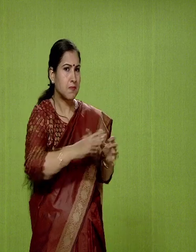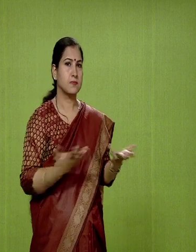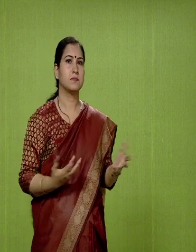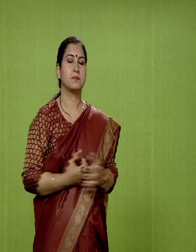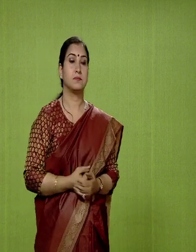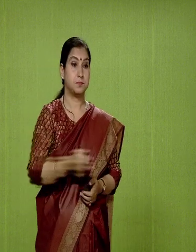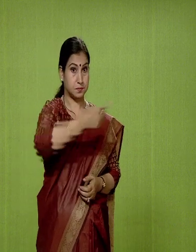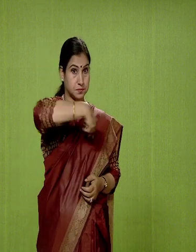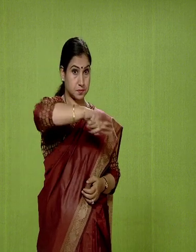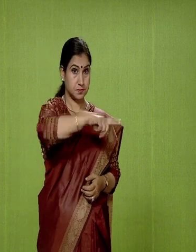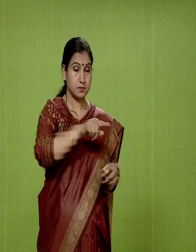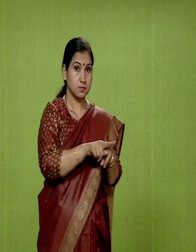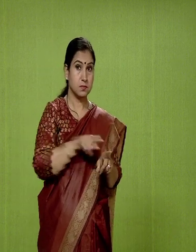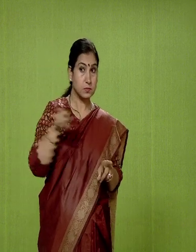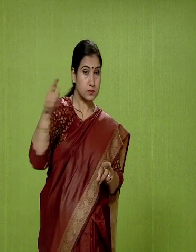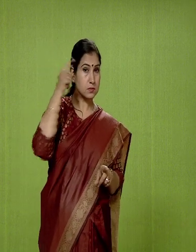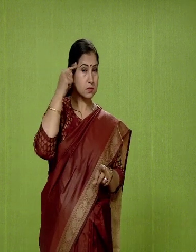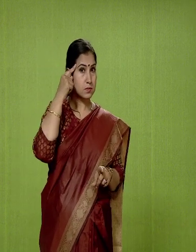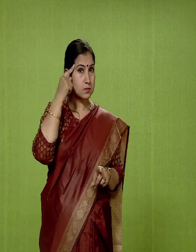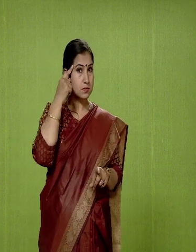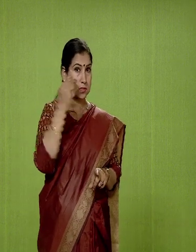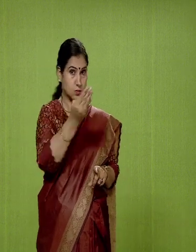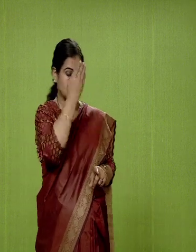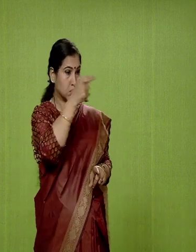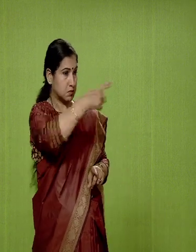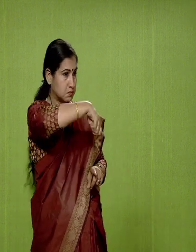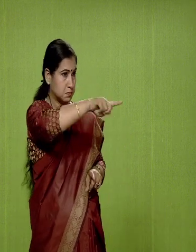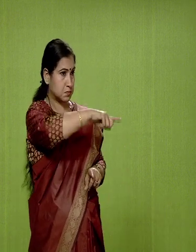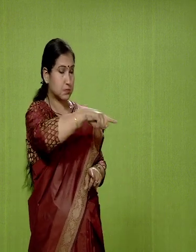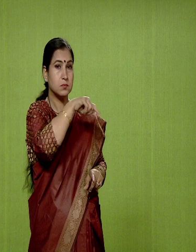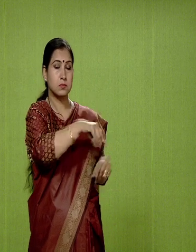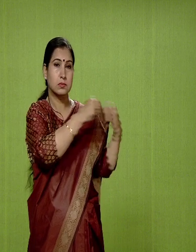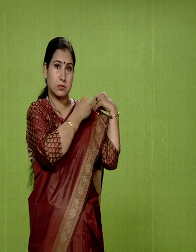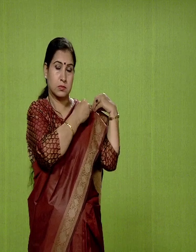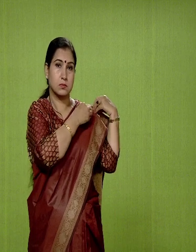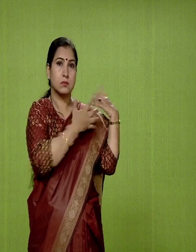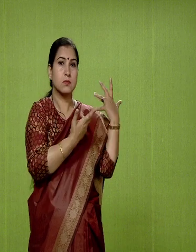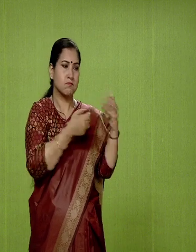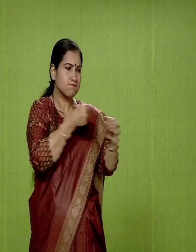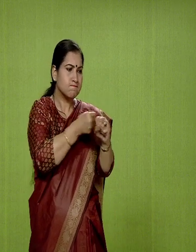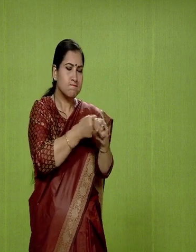as they thought that Muslims were primarily responsible for the revolt.